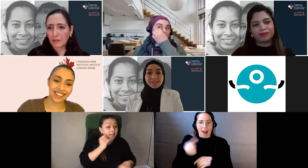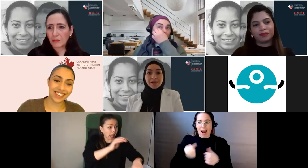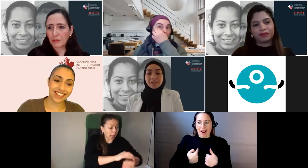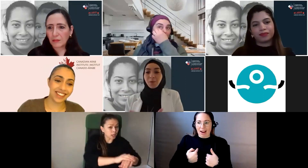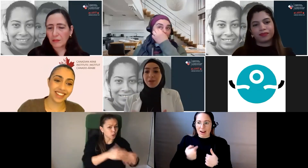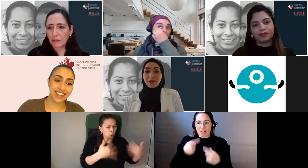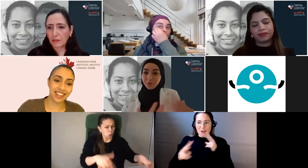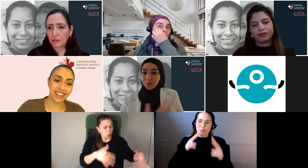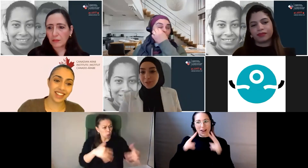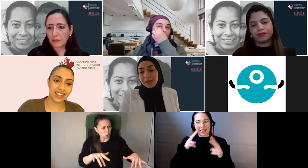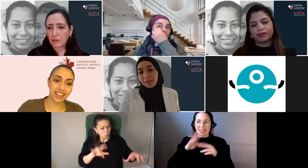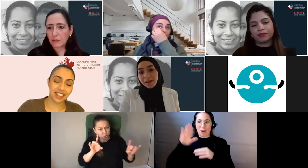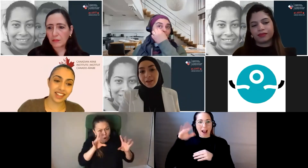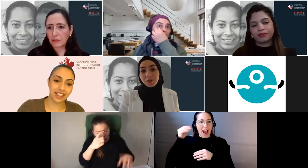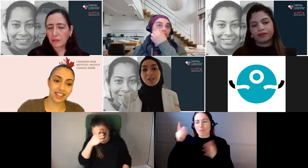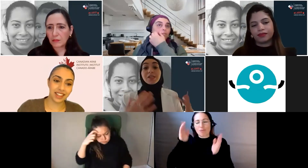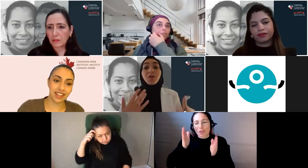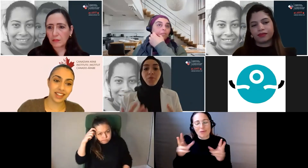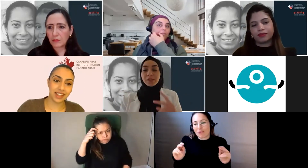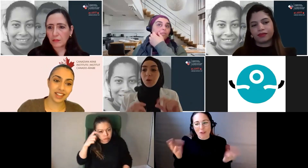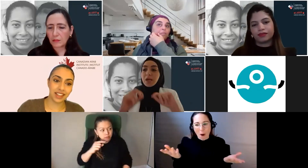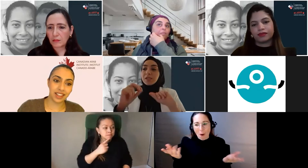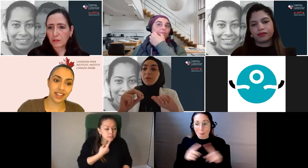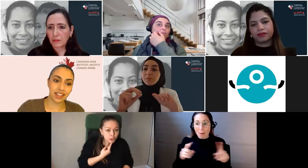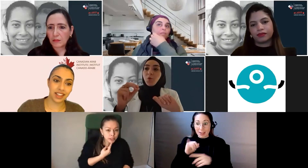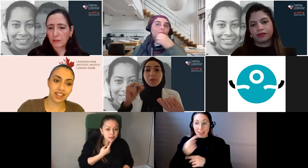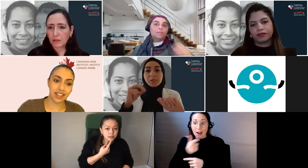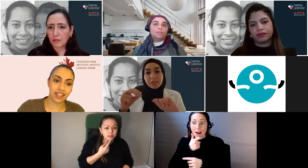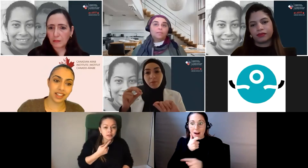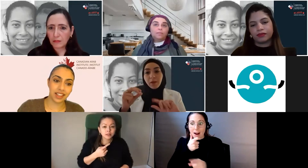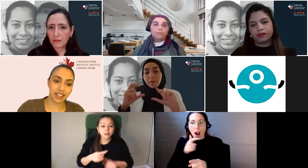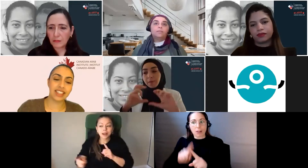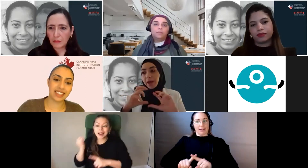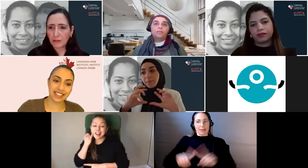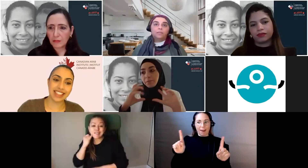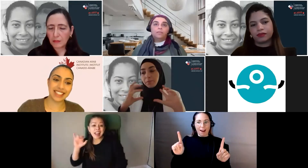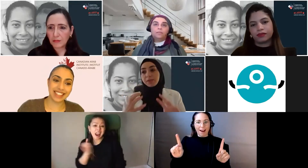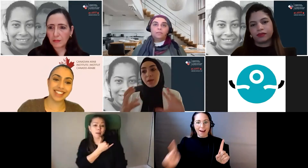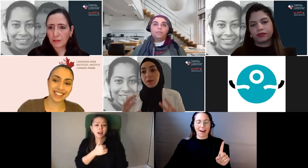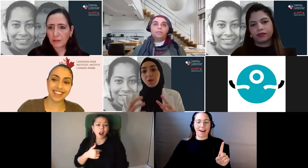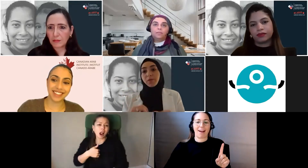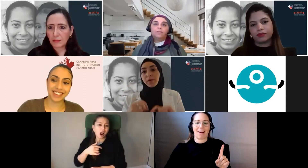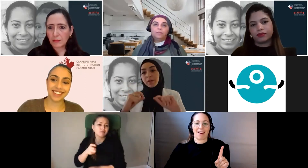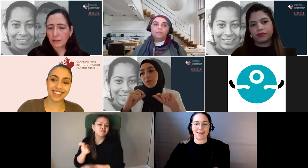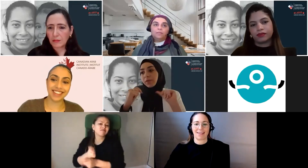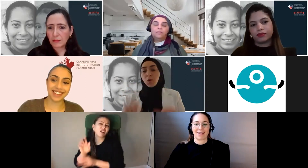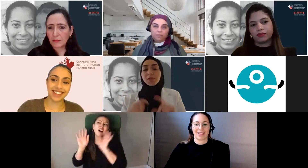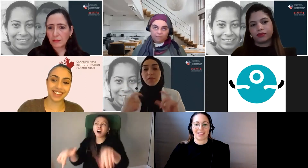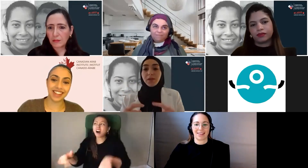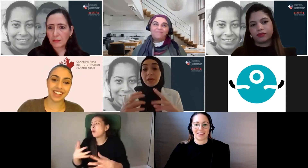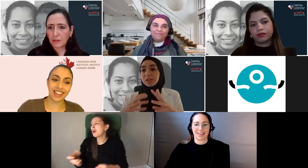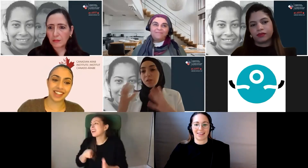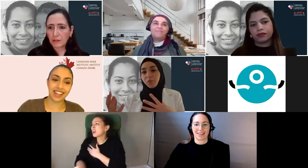that serious. But if you're saying that in English, it's different. So sometimes how we perceive the mental health or the thought,